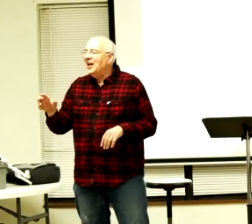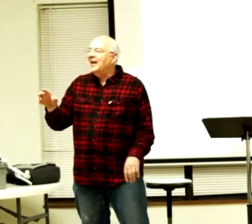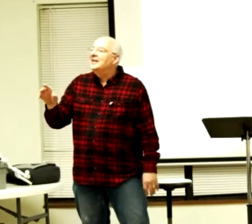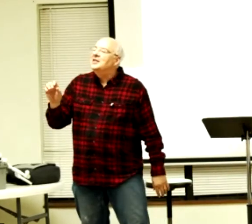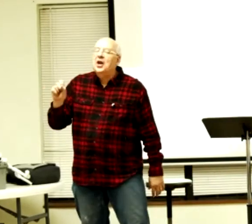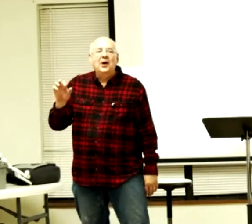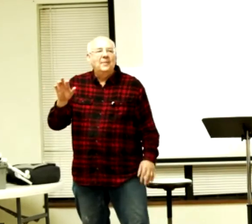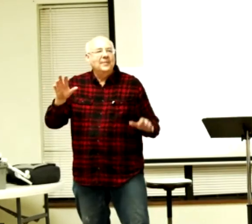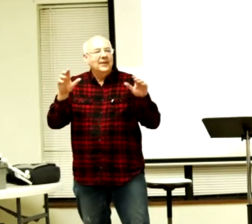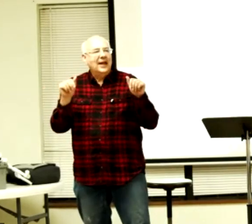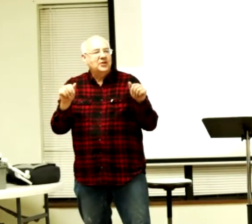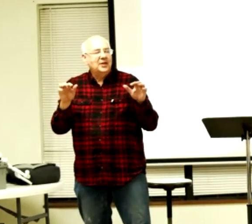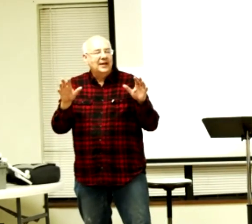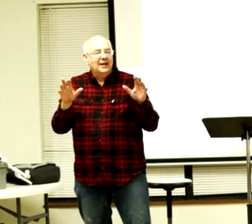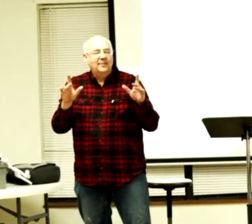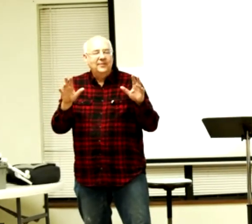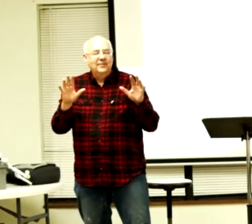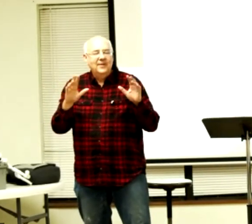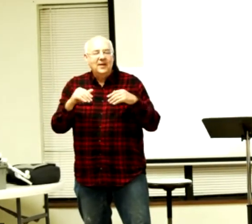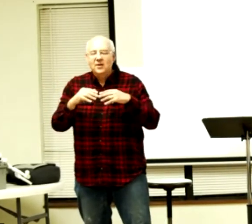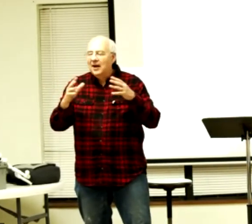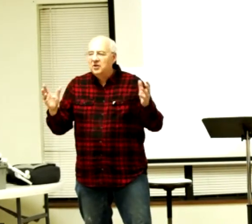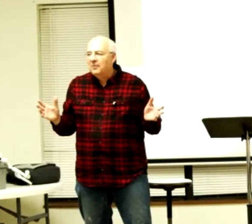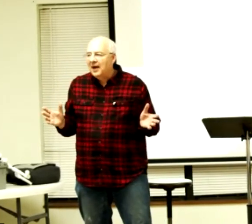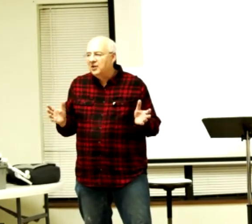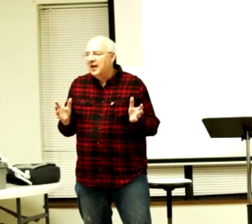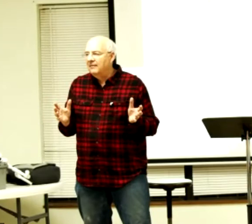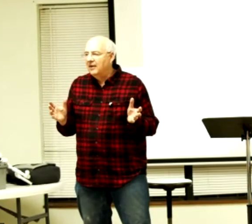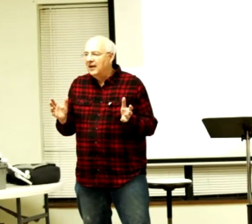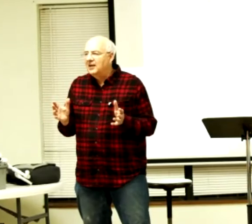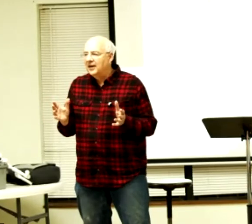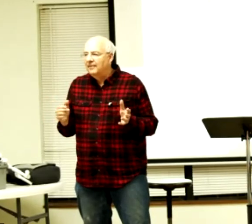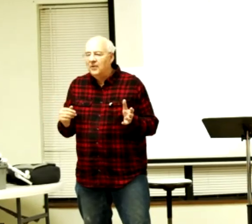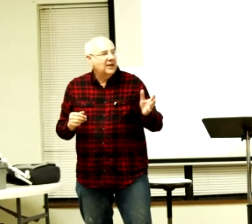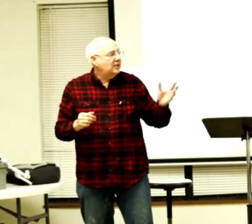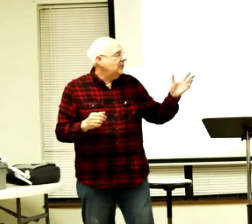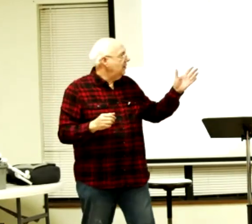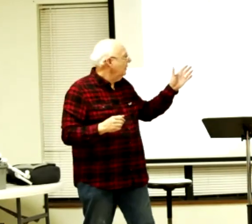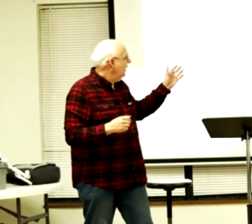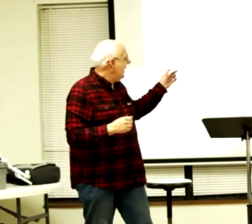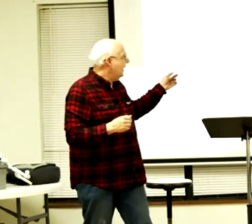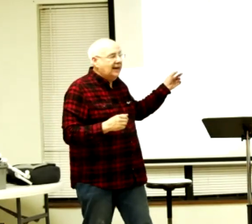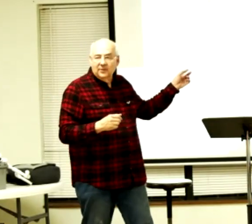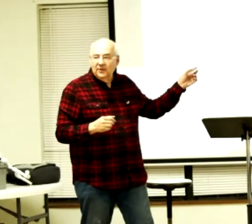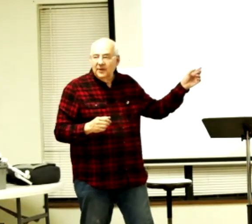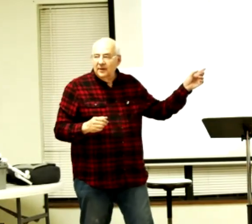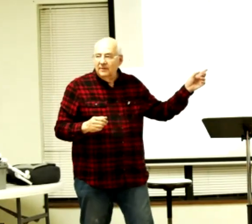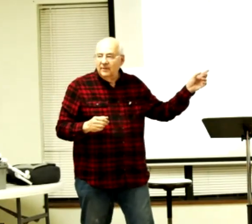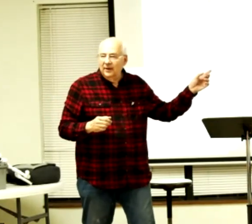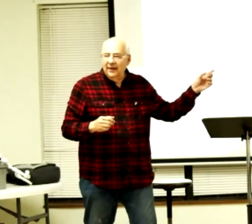Okay, so that's you can obviously practice that, you know, anytime. You've got your handout with